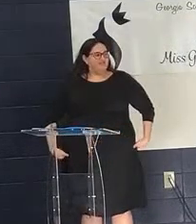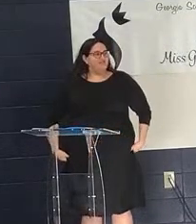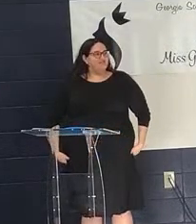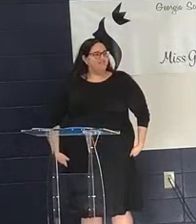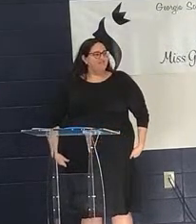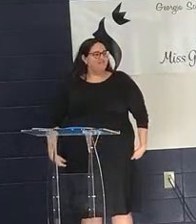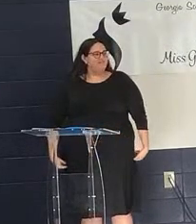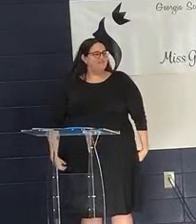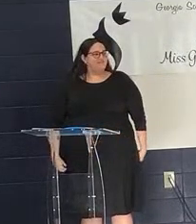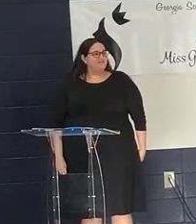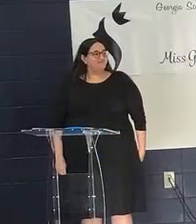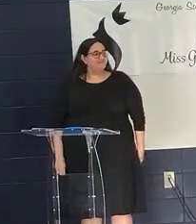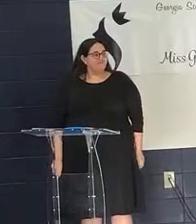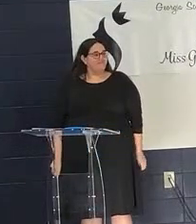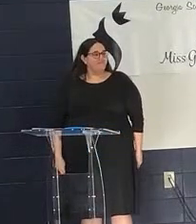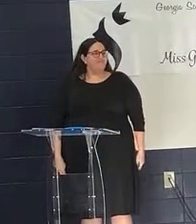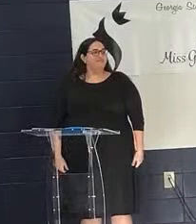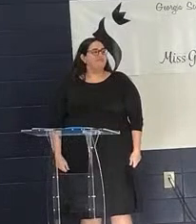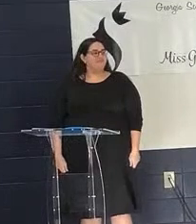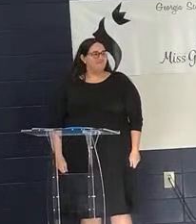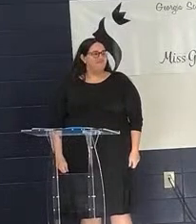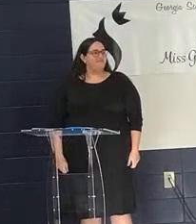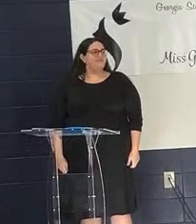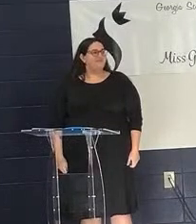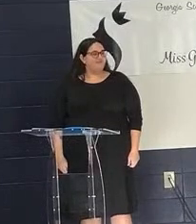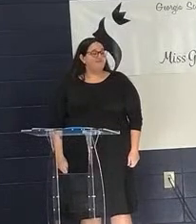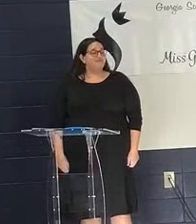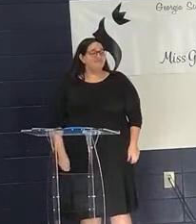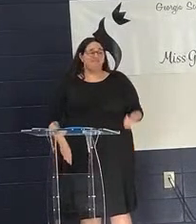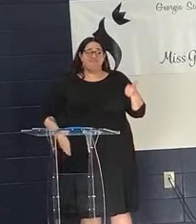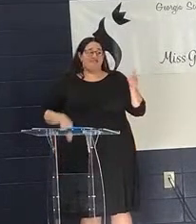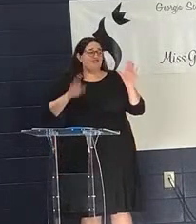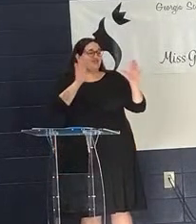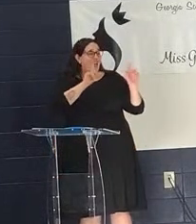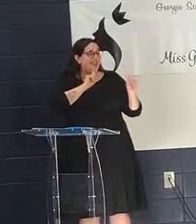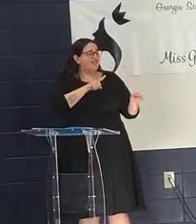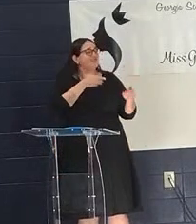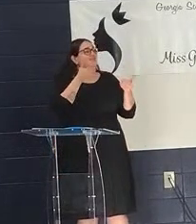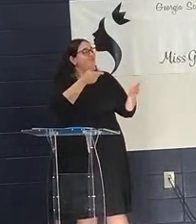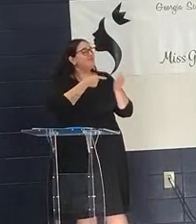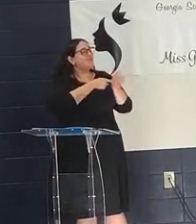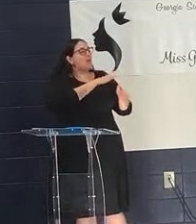My favorite animal is a tiger, because that is the mascot here at GSD.